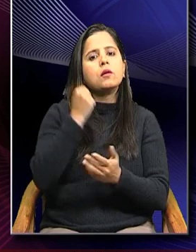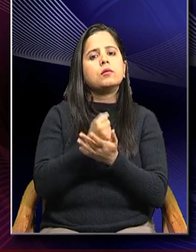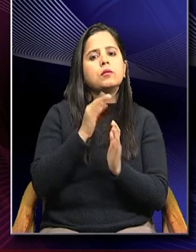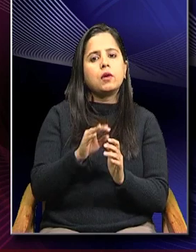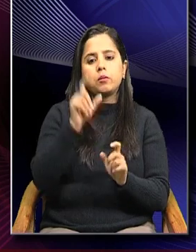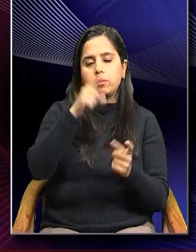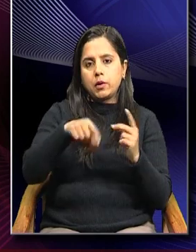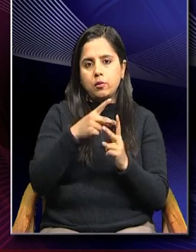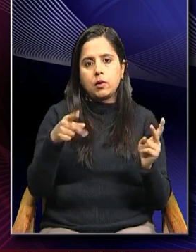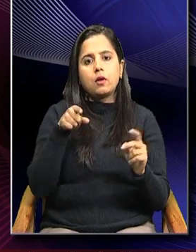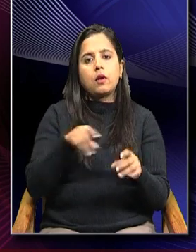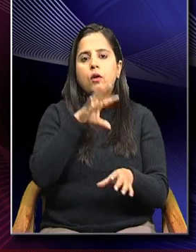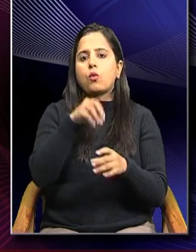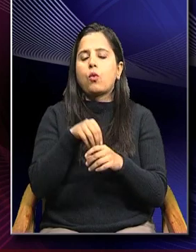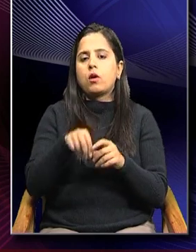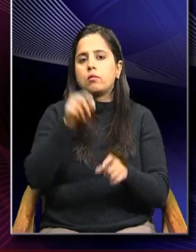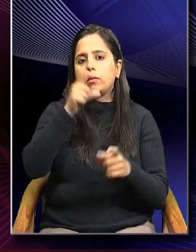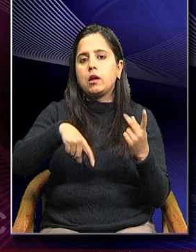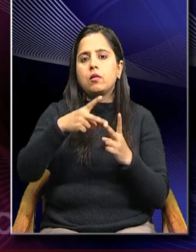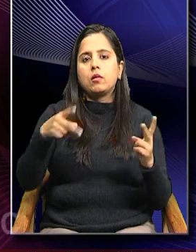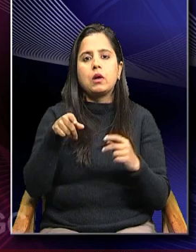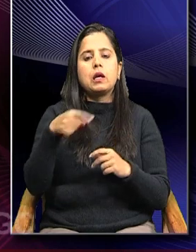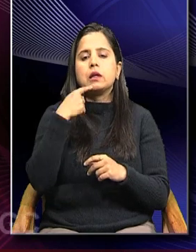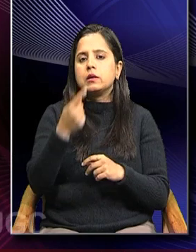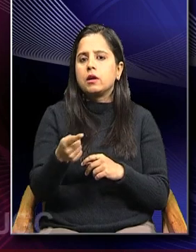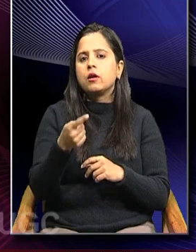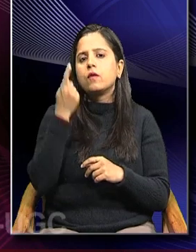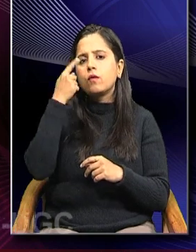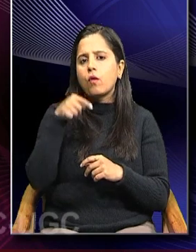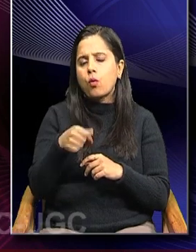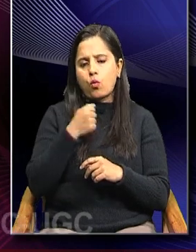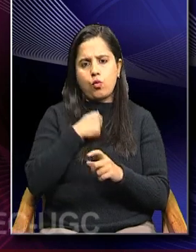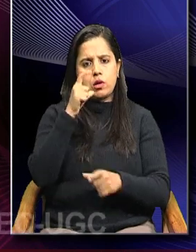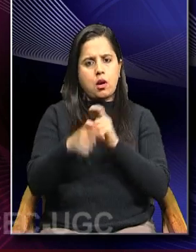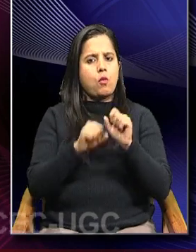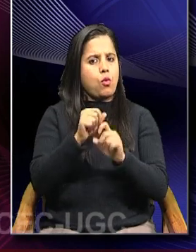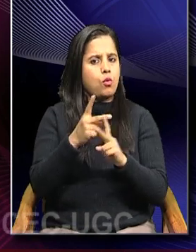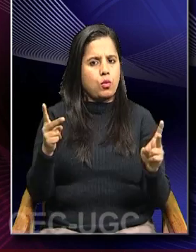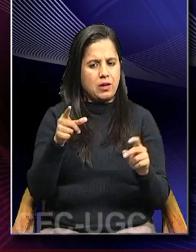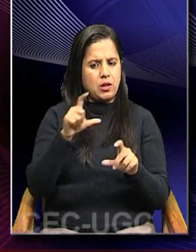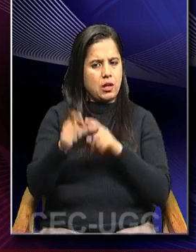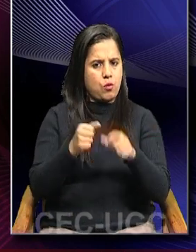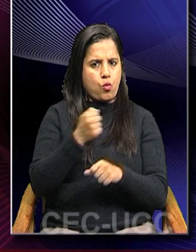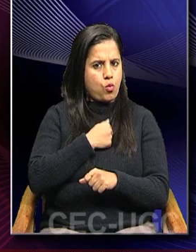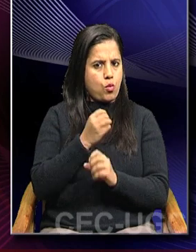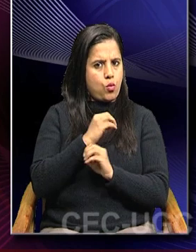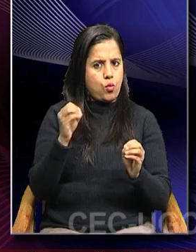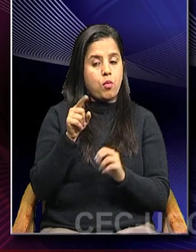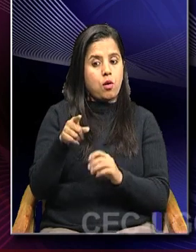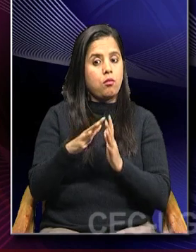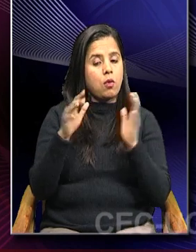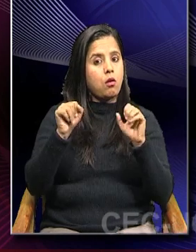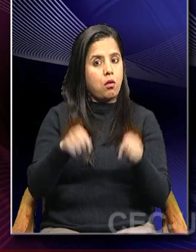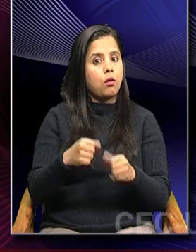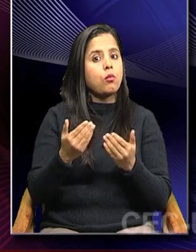public is basically that part of population which is not forming part of our customers. They are not our customers, but they have huge